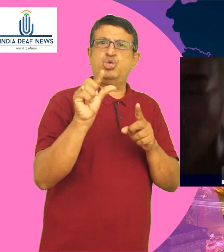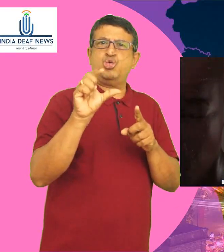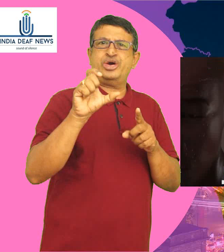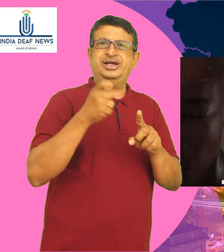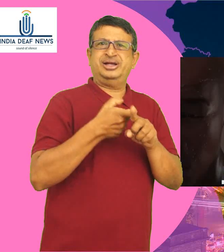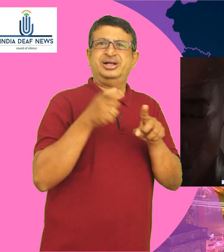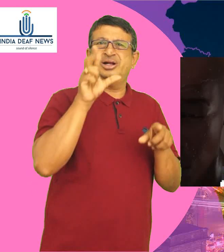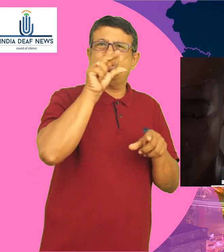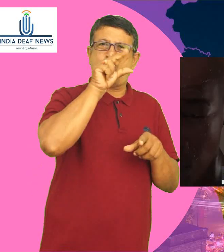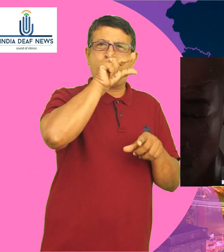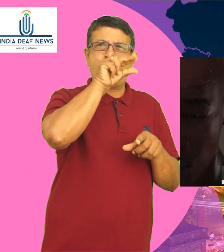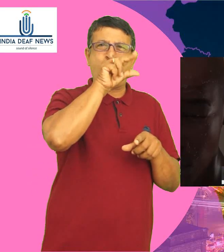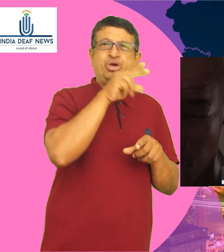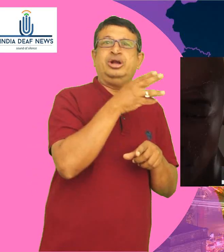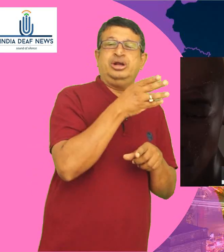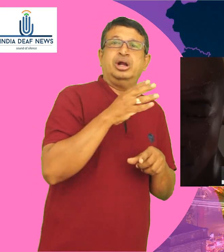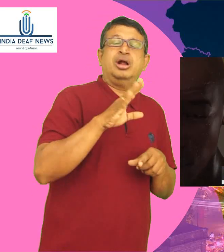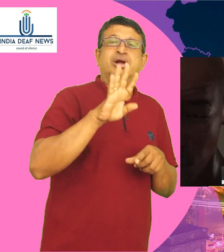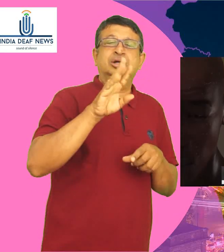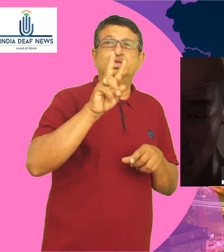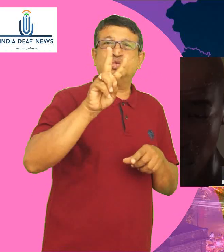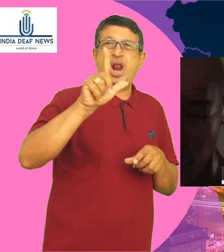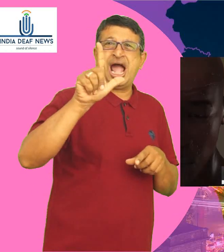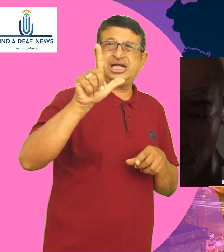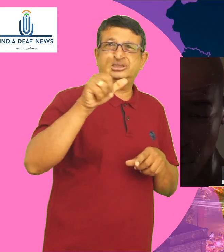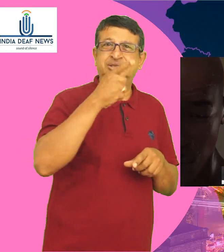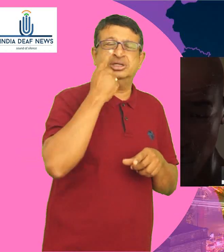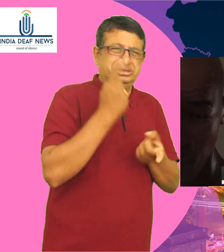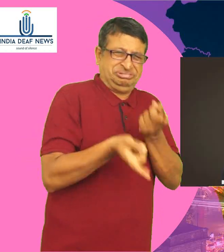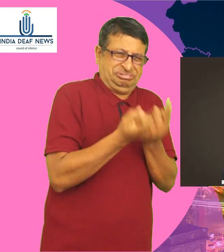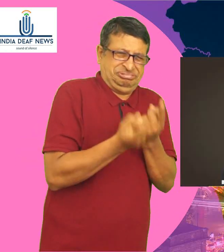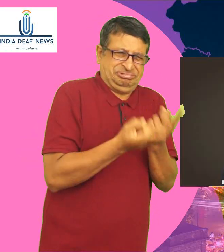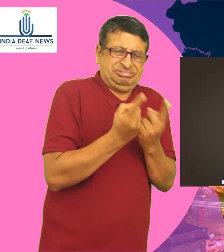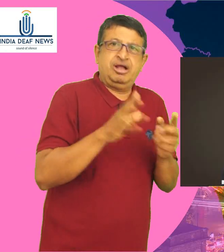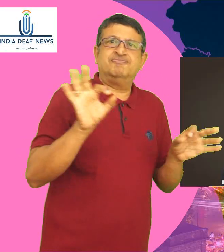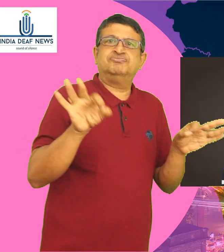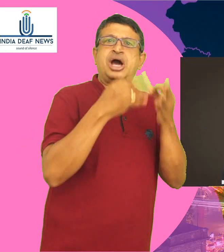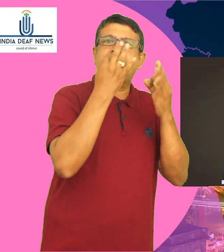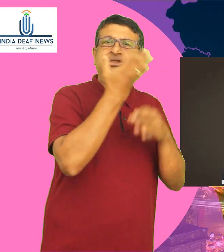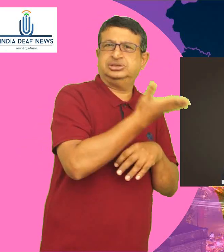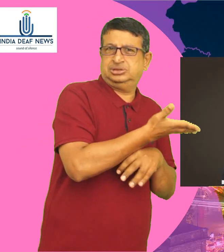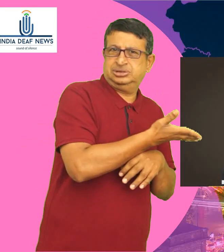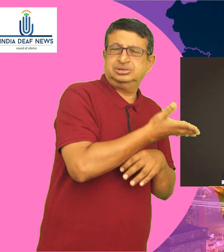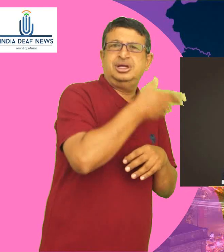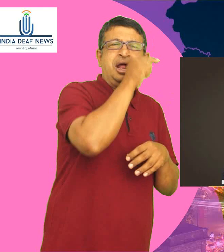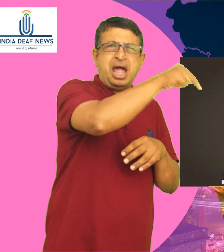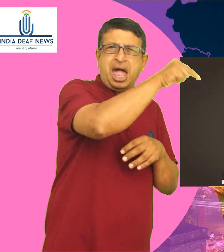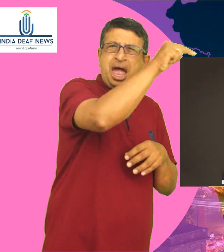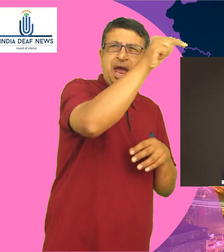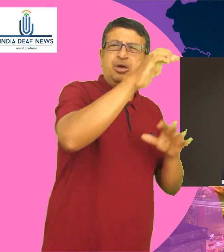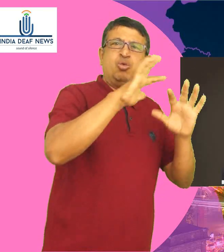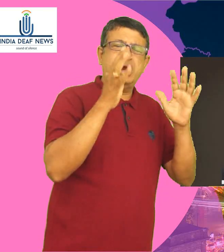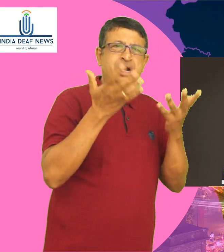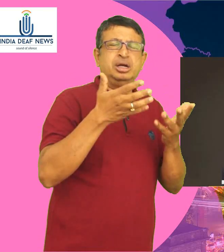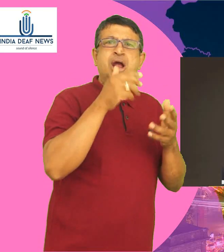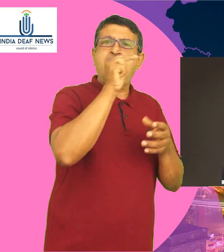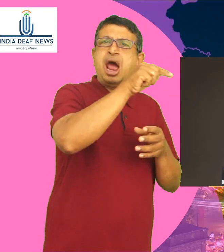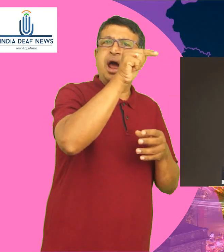fever, cough, sore throat, and muscle aches. Early symptoms include abdominal pain, chest pain, and diarrhea.